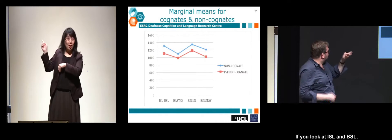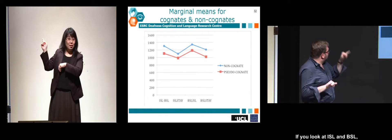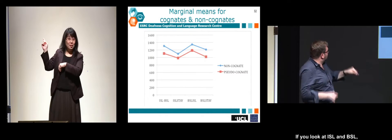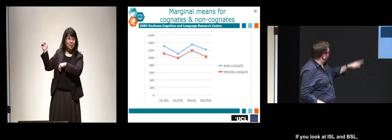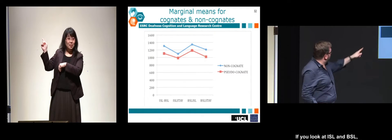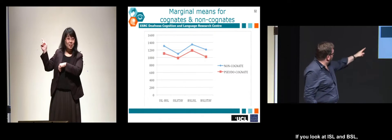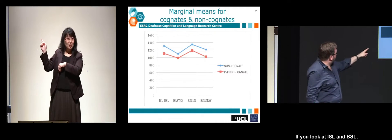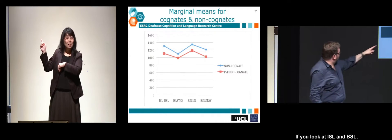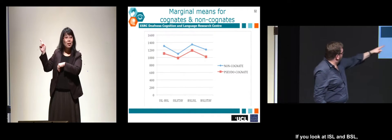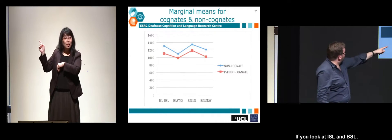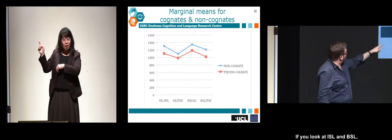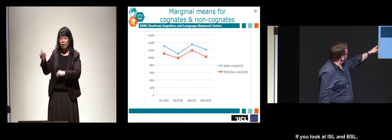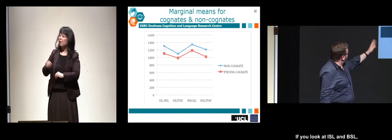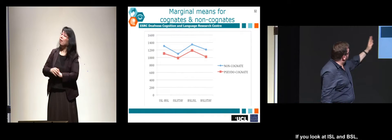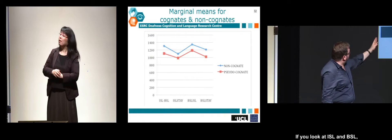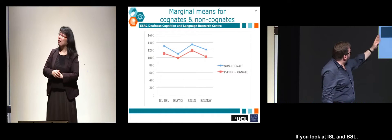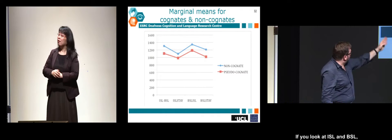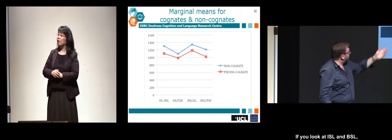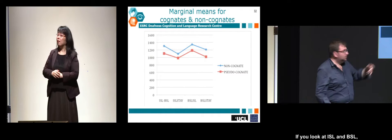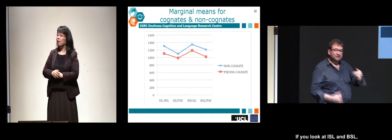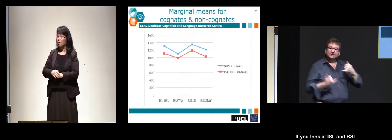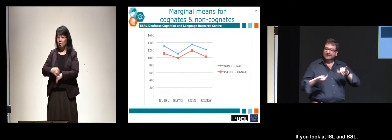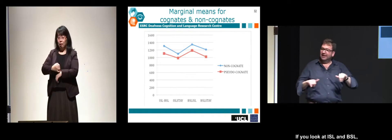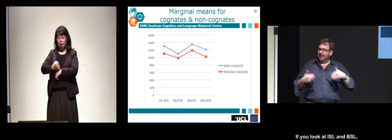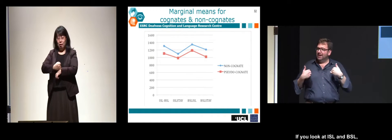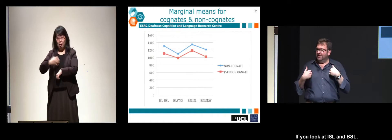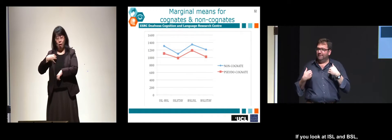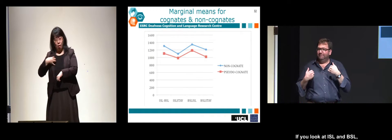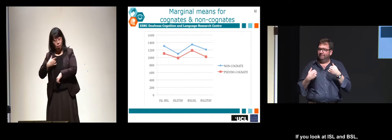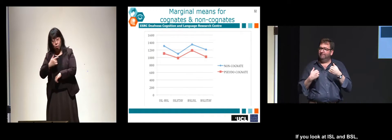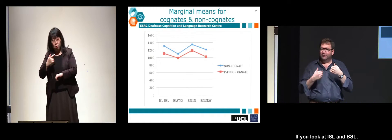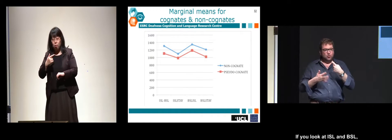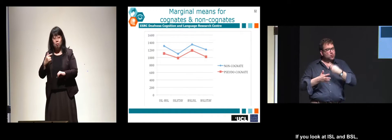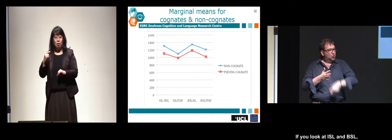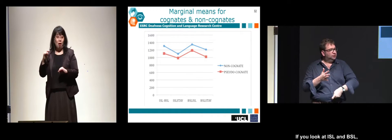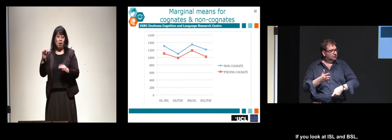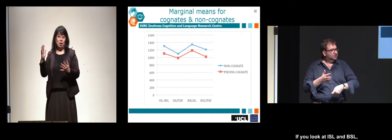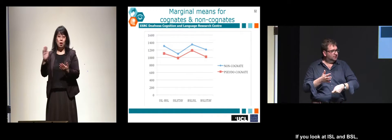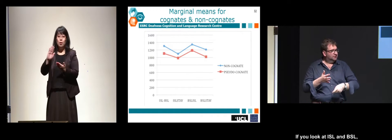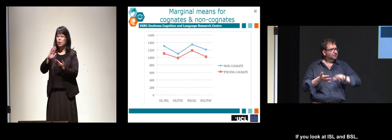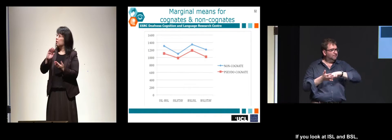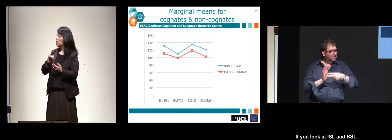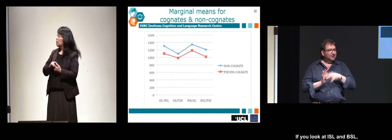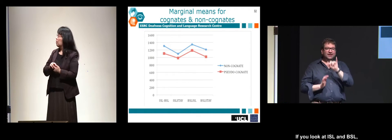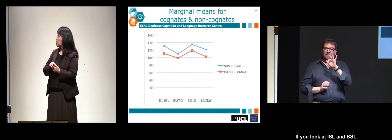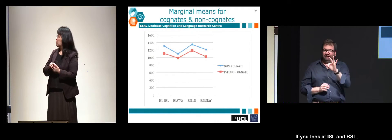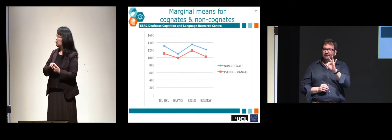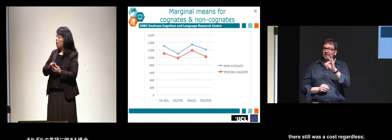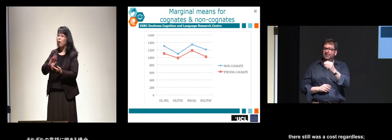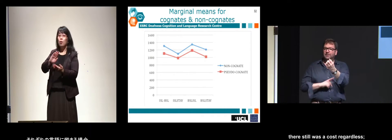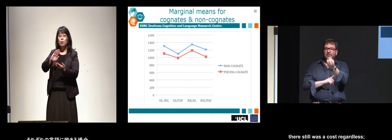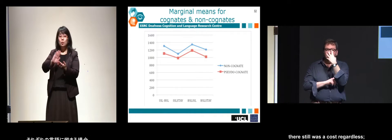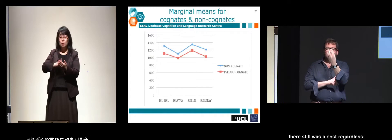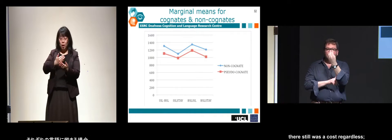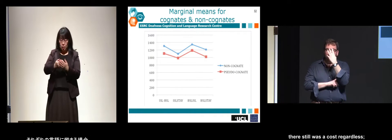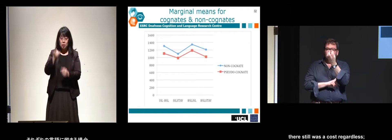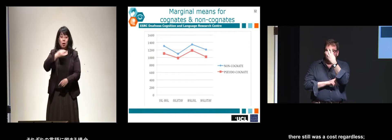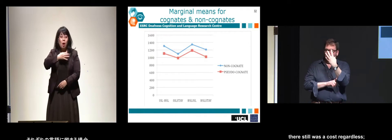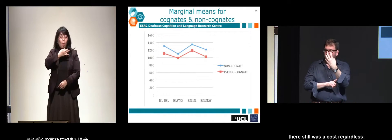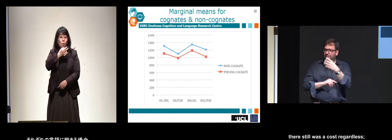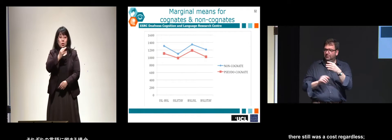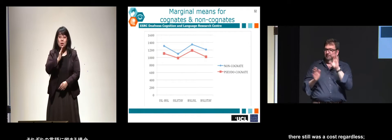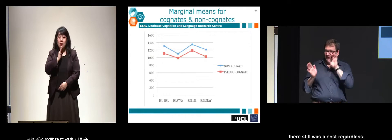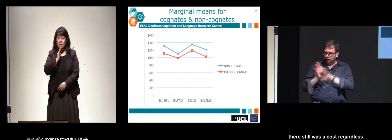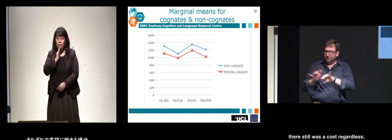If you look at ISL and BSL, staying within those languages, there still was a